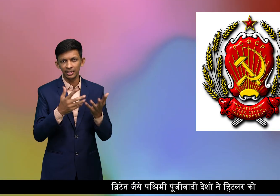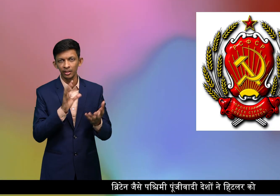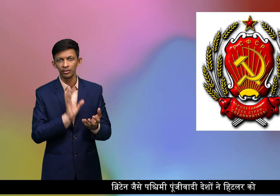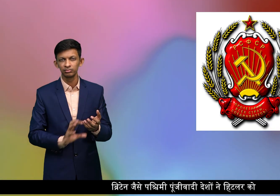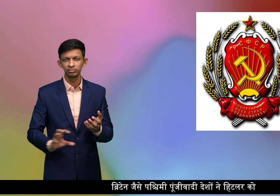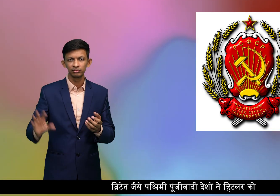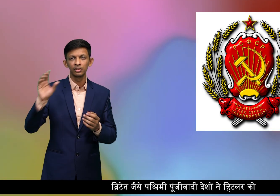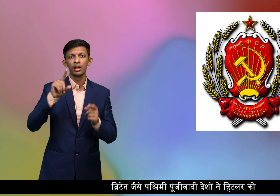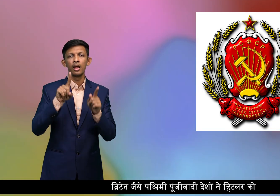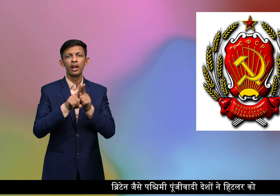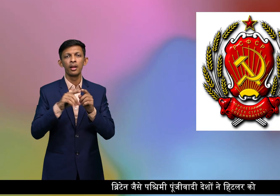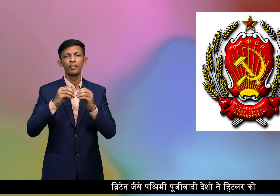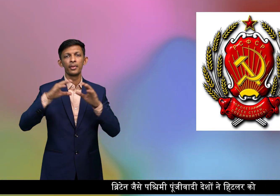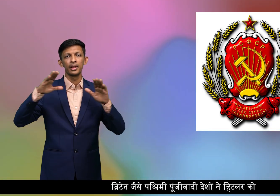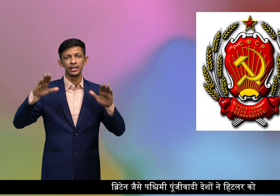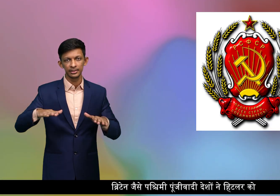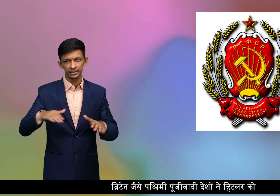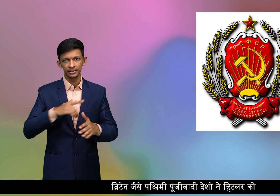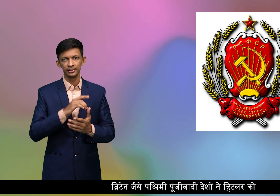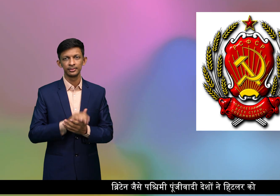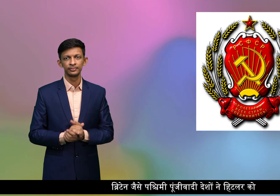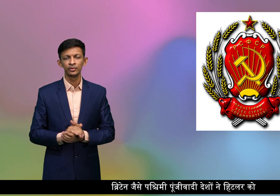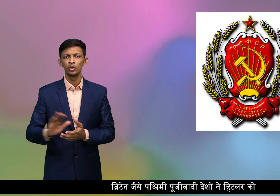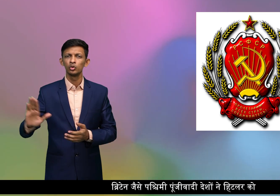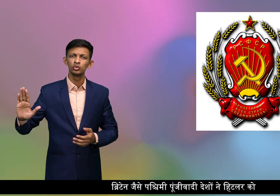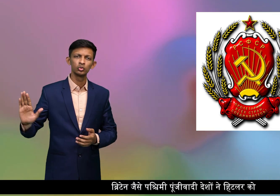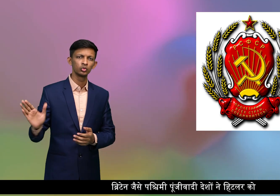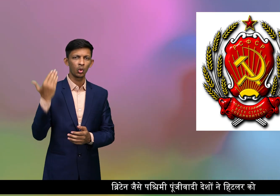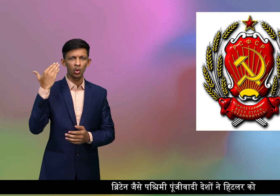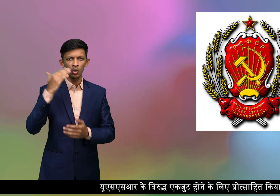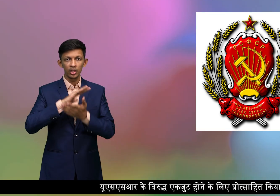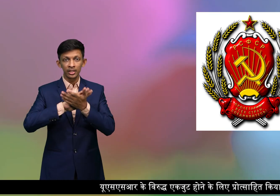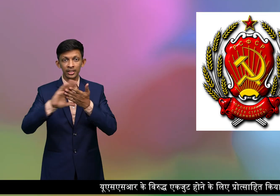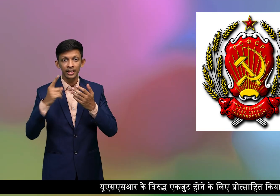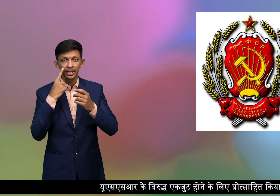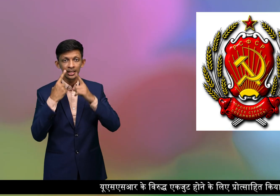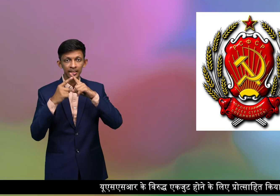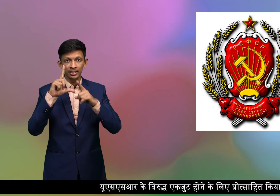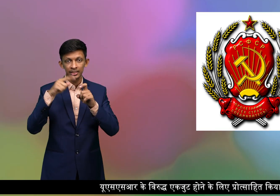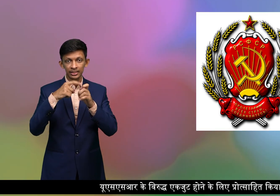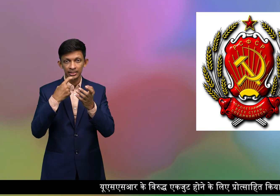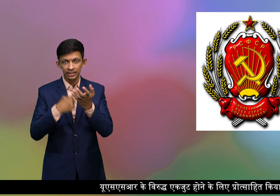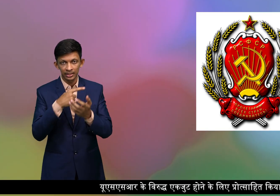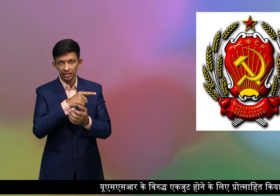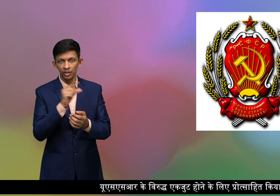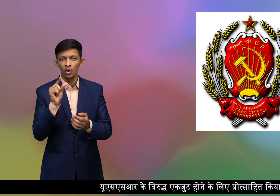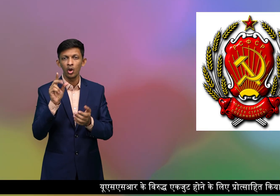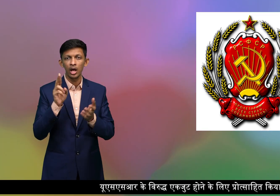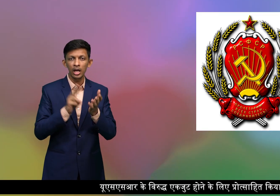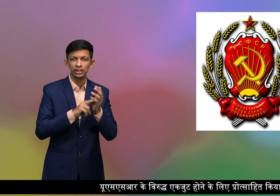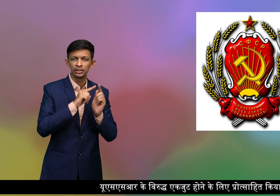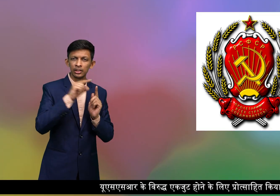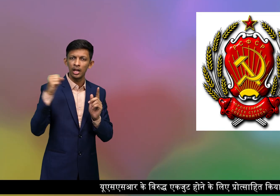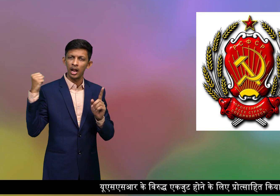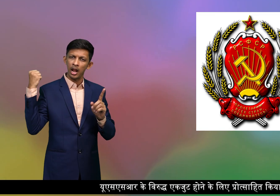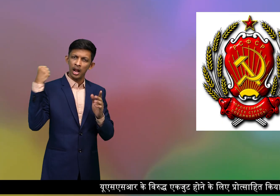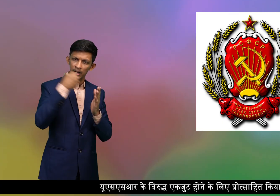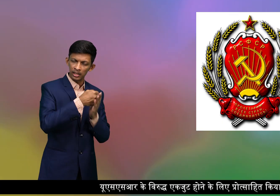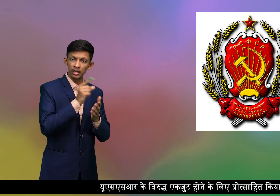capitalist countries like Britain encouraged Hitler to unite against the USSR.